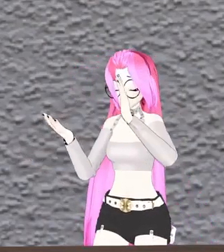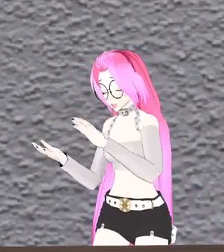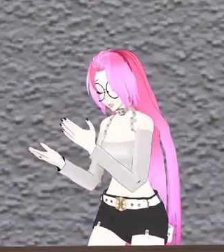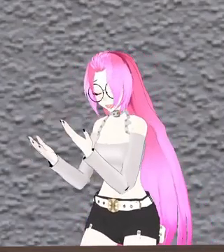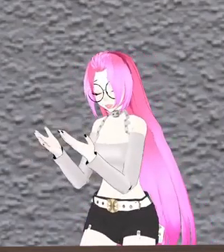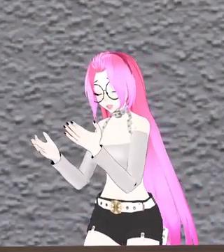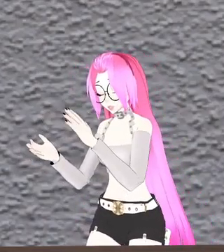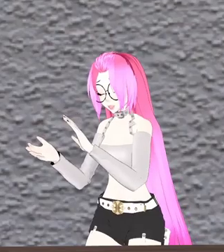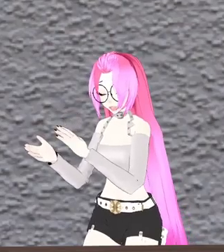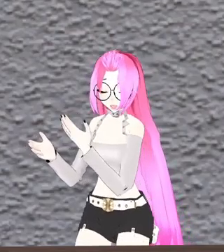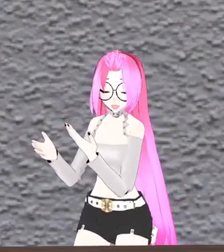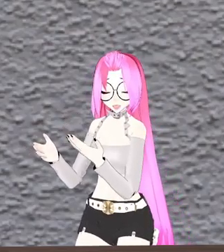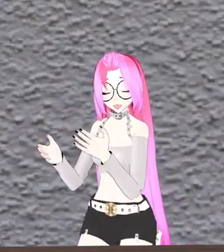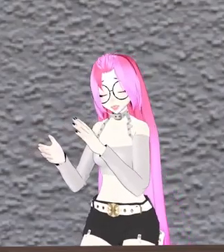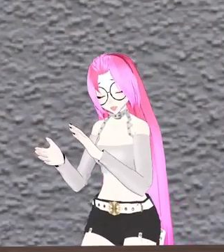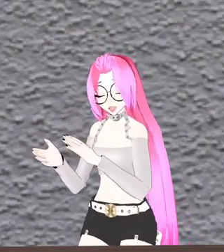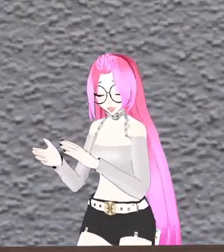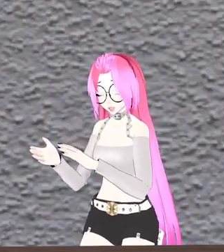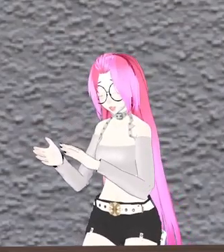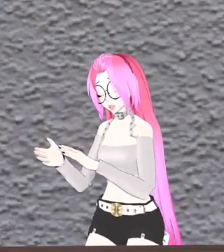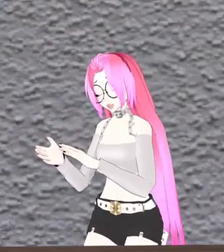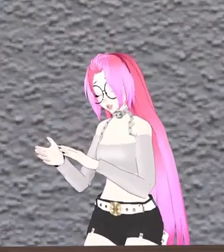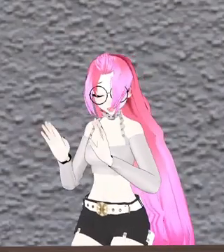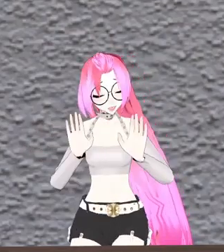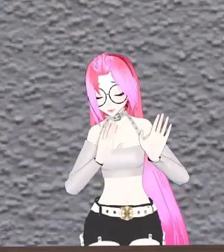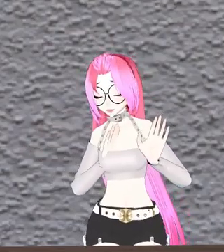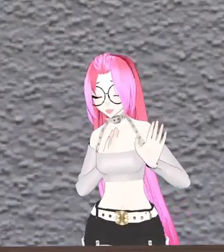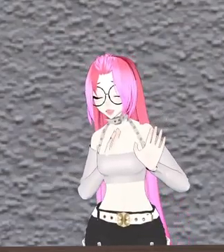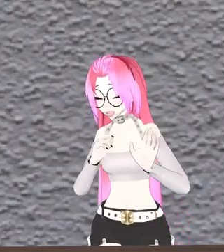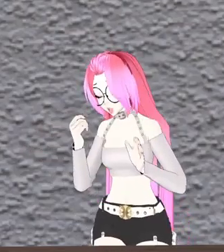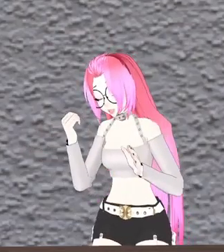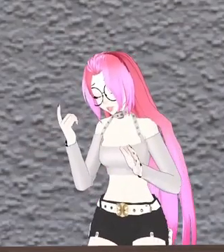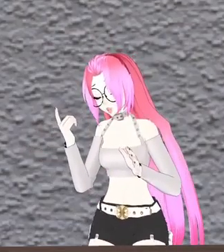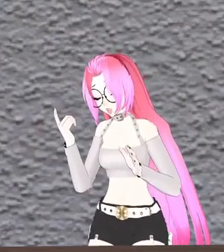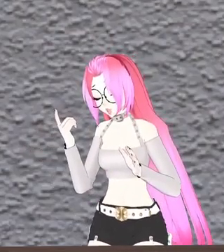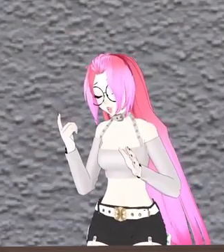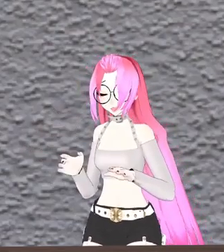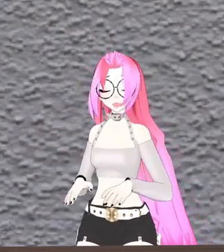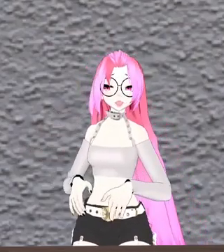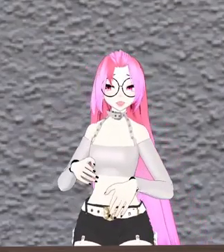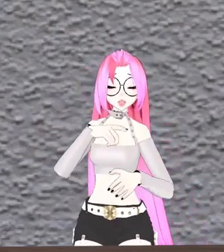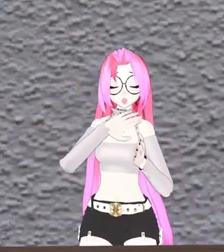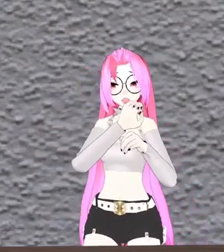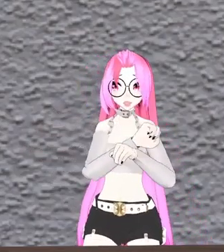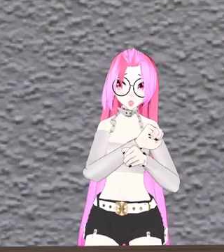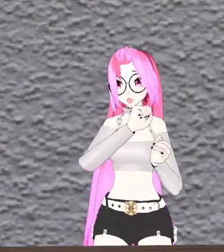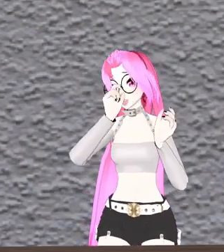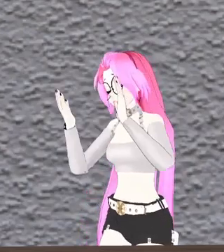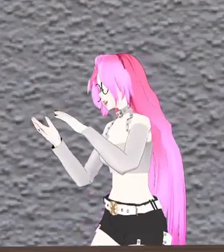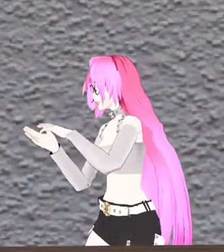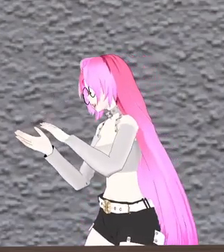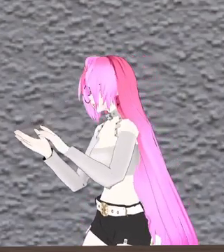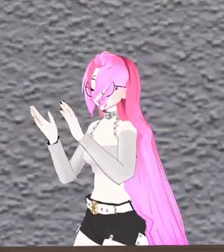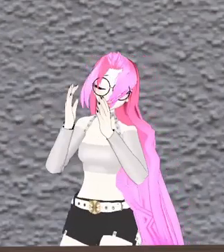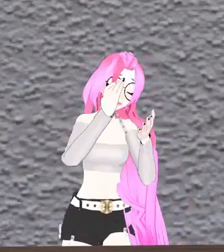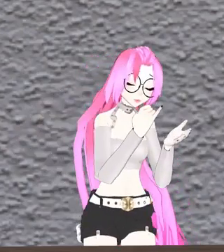say for whatever reason, art is just more comfortable for me to do with my left. That's fine. I'm going to understand that. But if I'm like, I go to work and school and